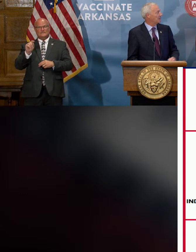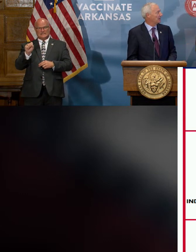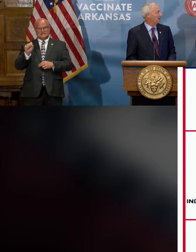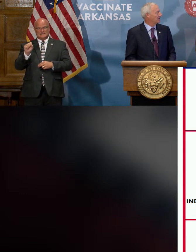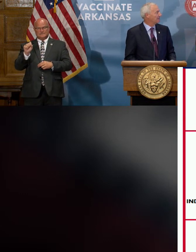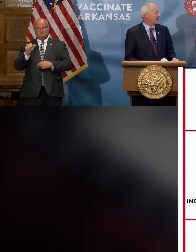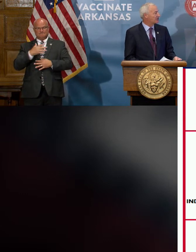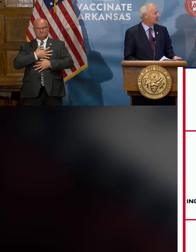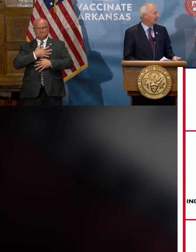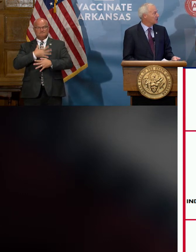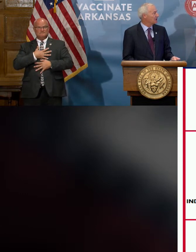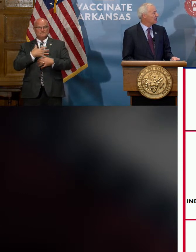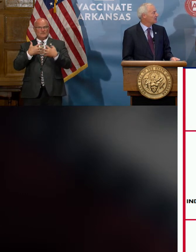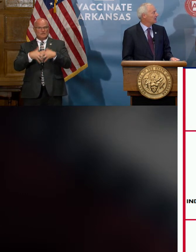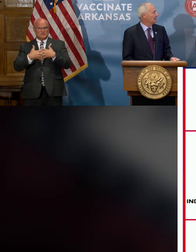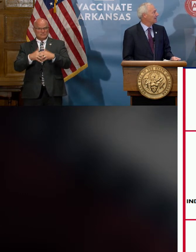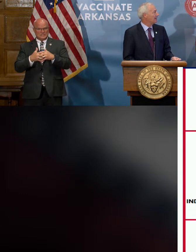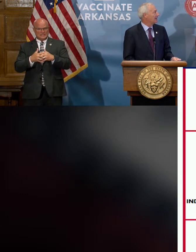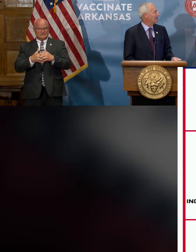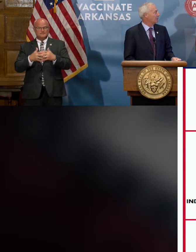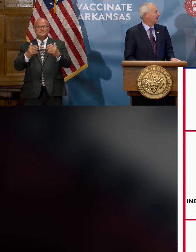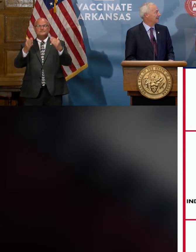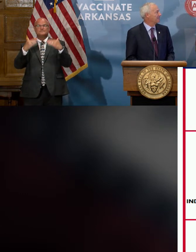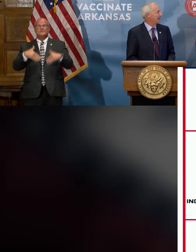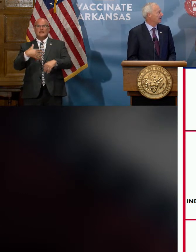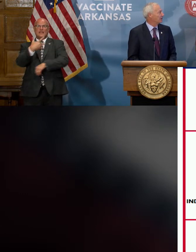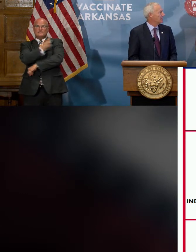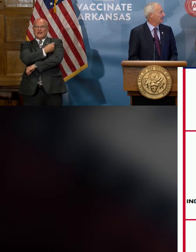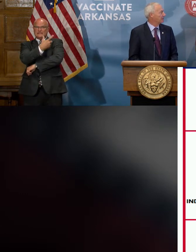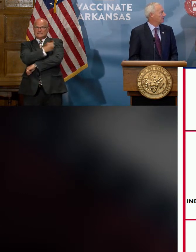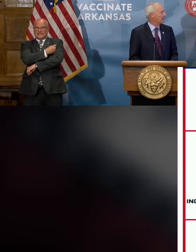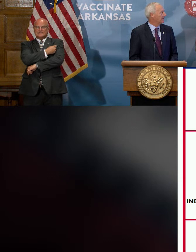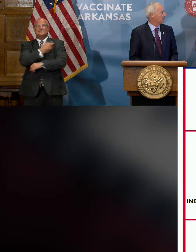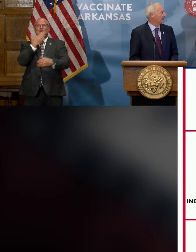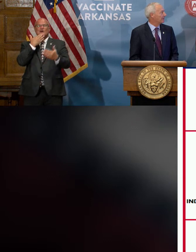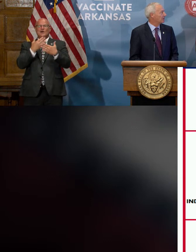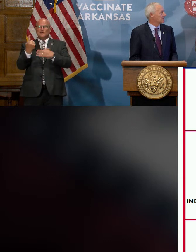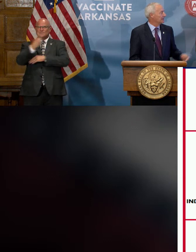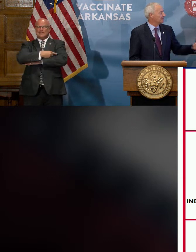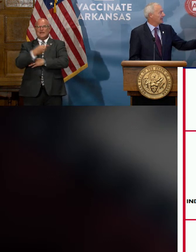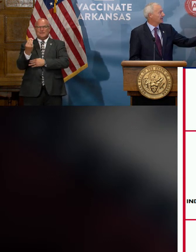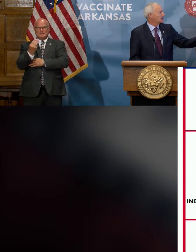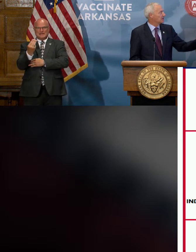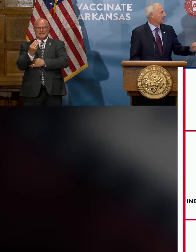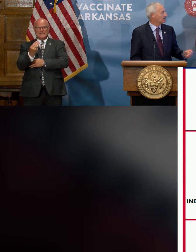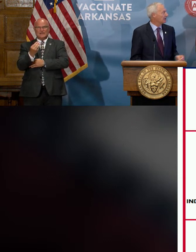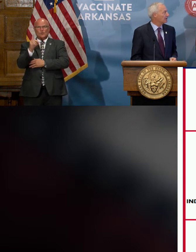our vaccinations, we had a good day for Monday. We had